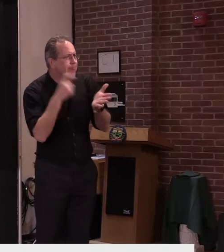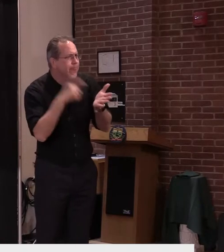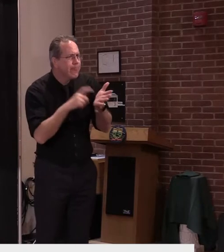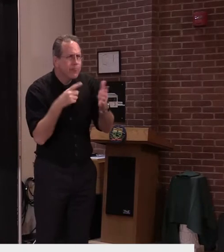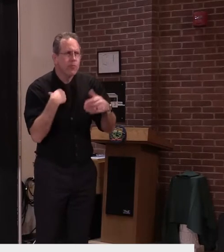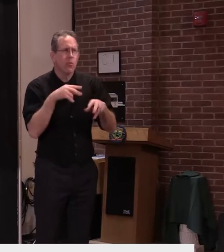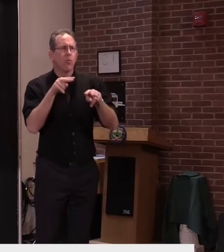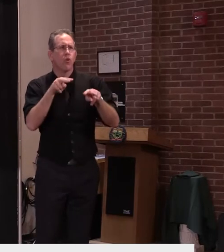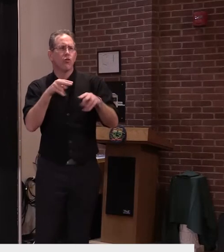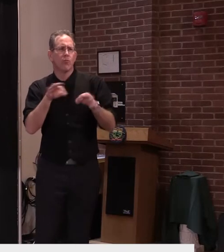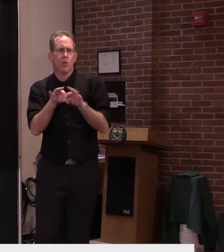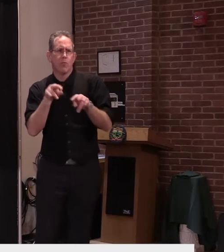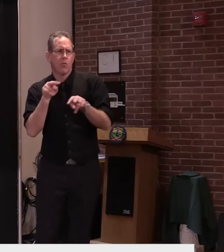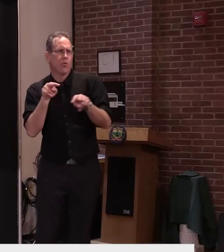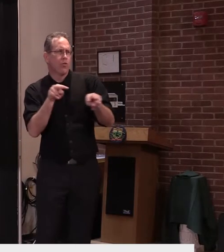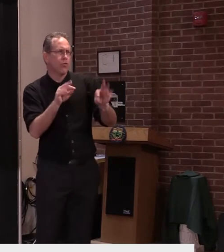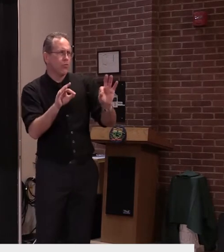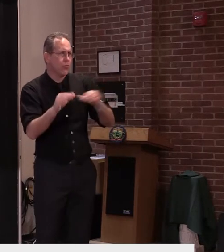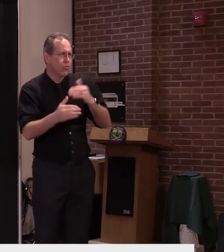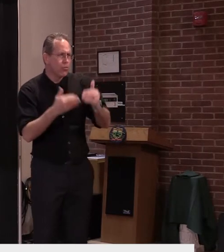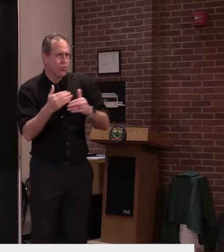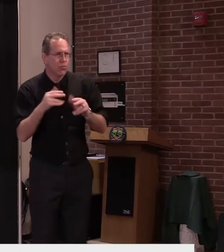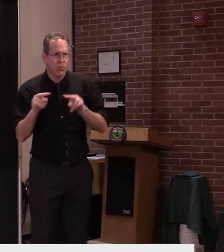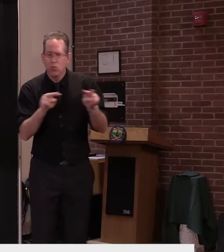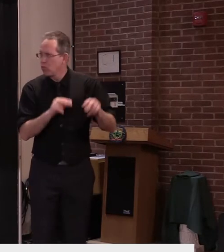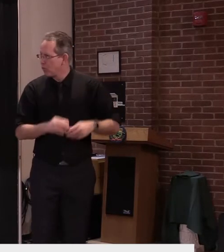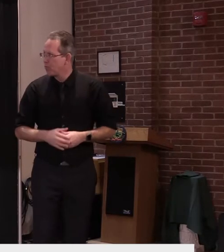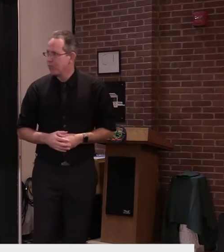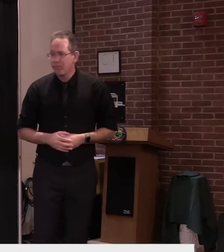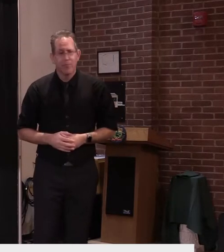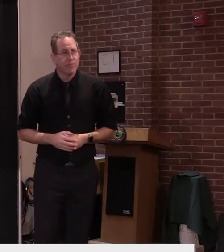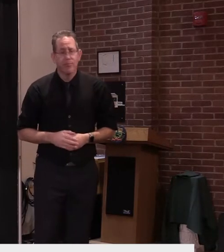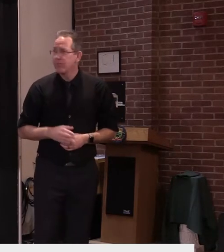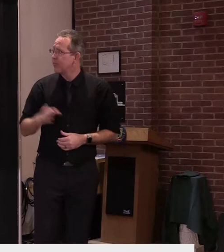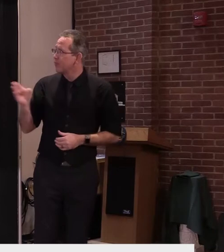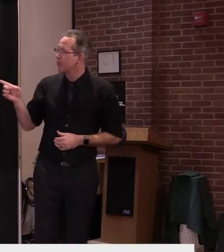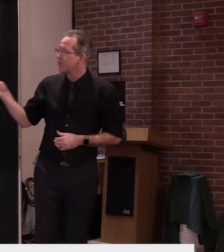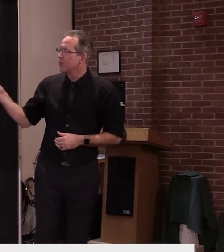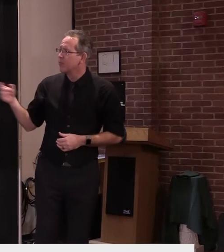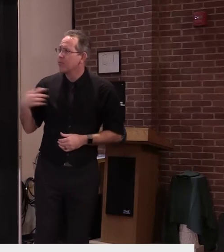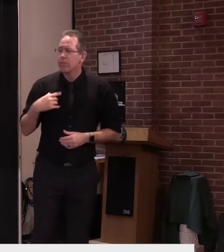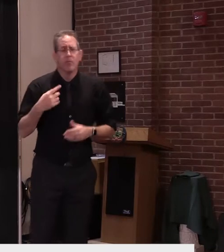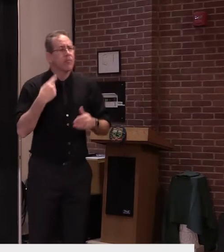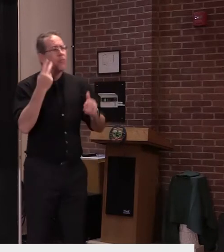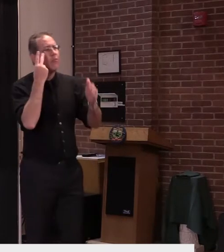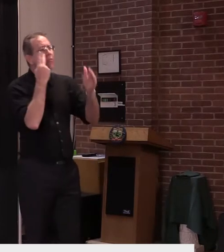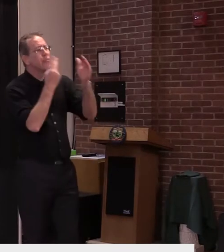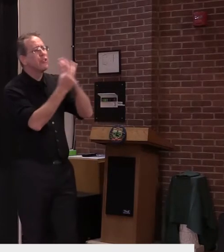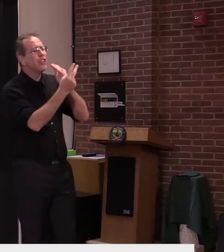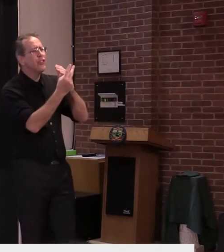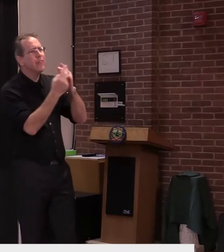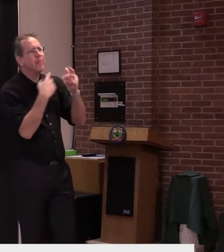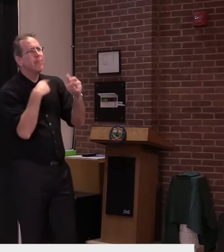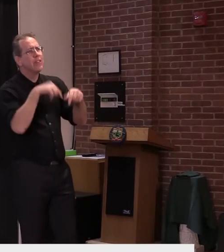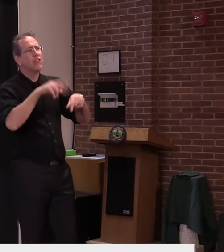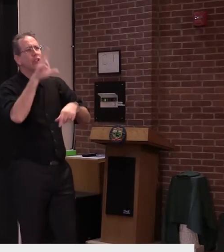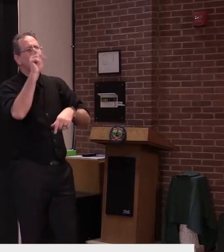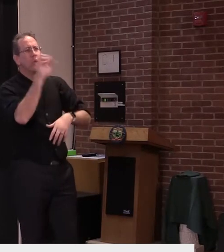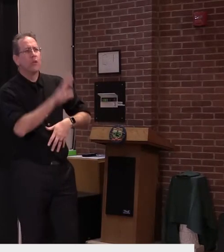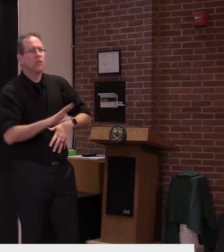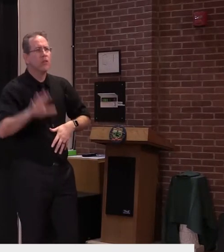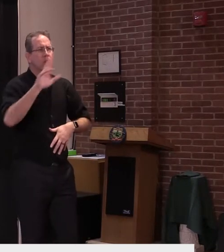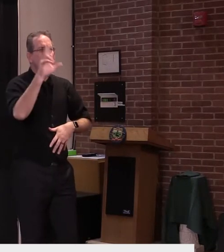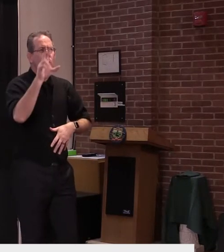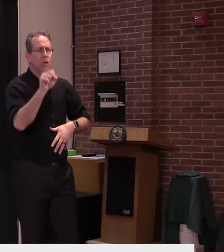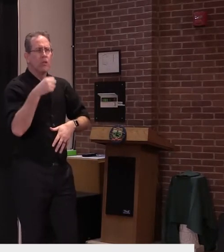next couple of weeks. Now turning to one of the forecasts, the ensemble forecast for the country. I mentioned earlier how sort